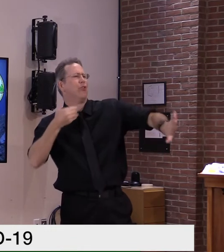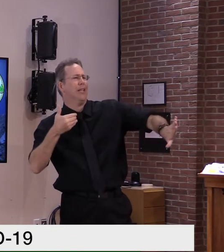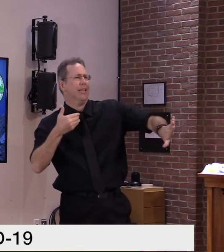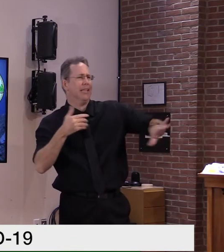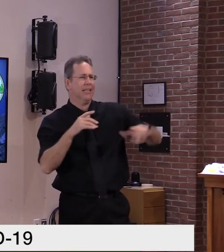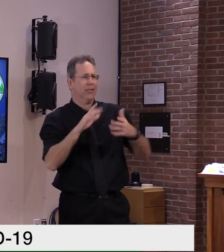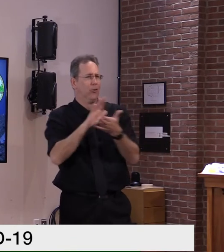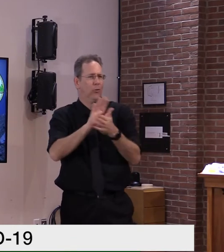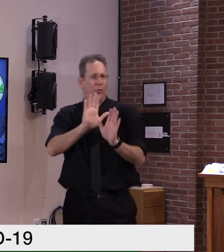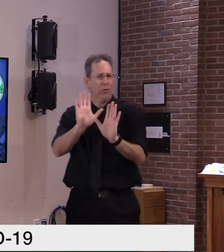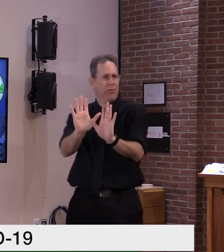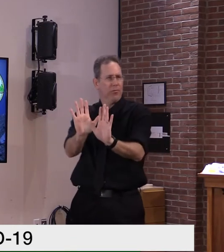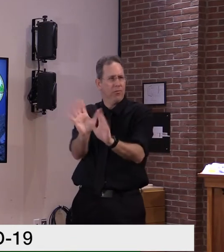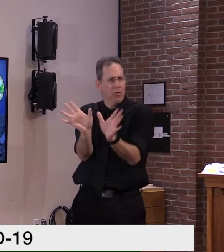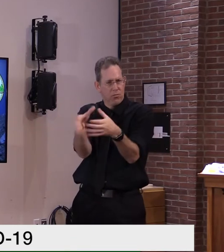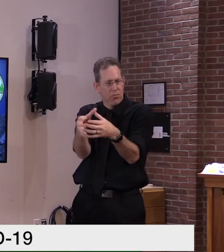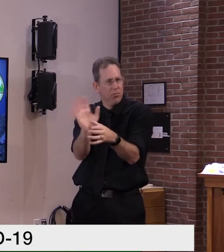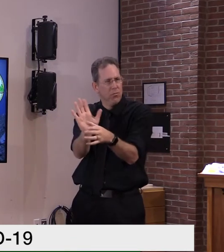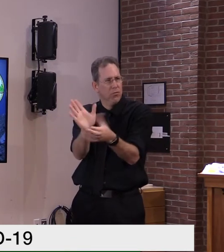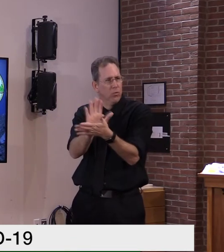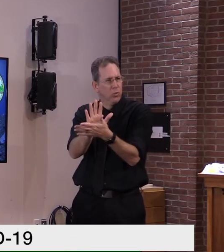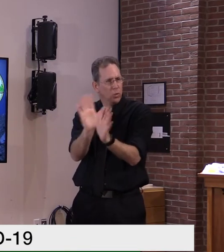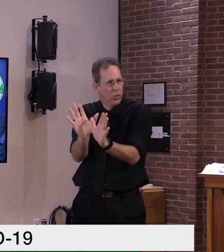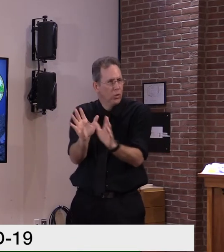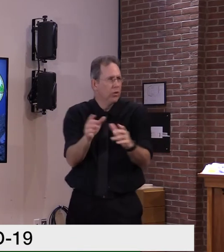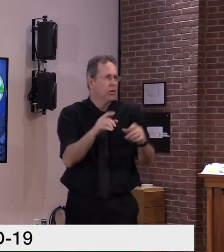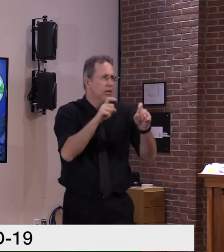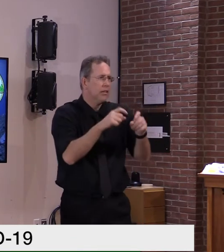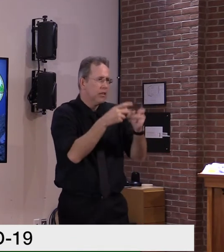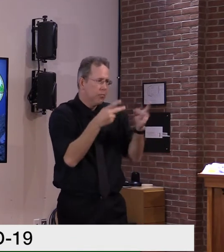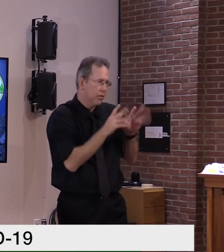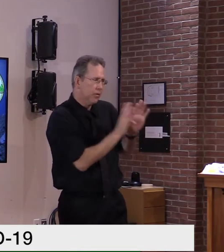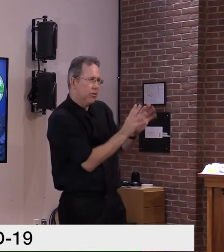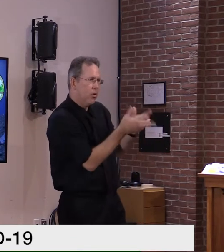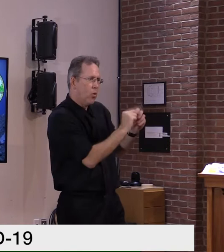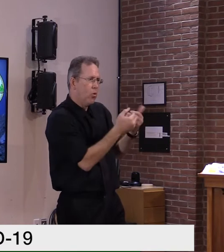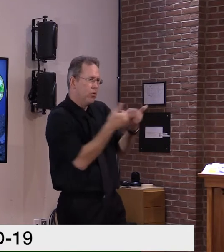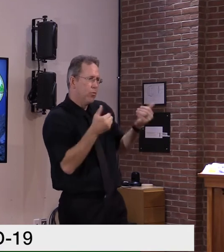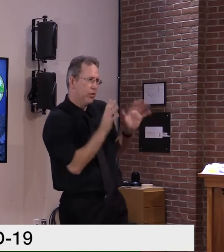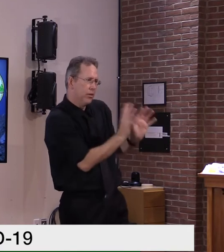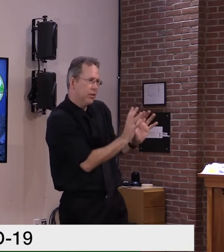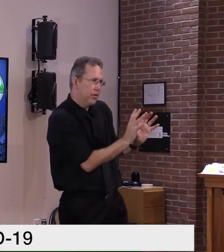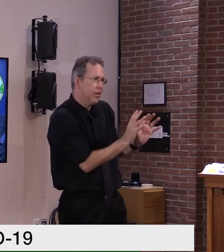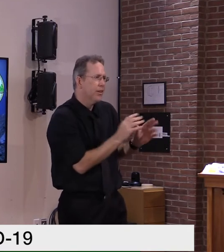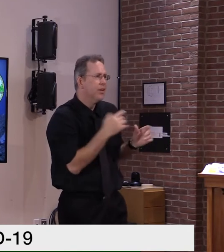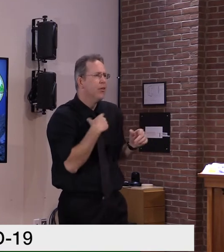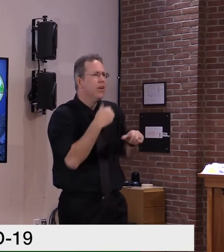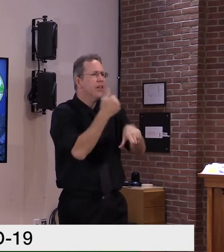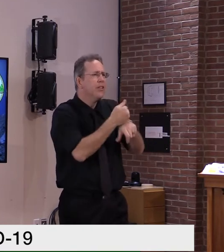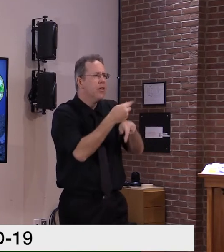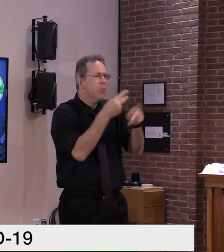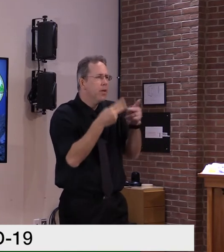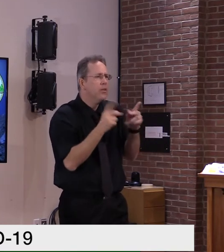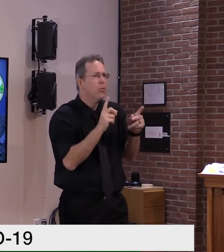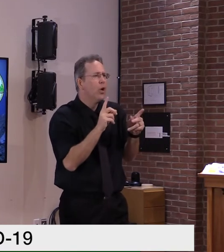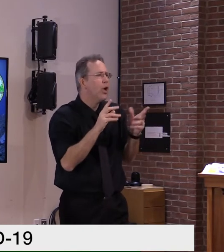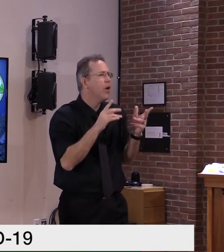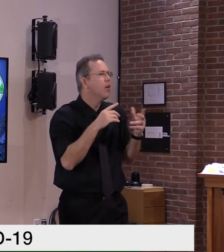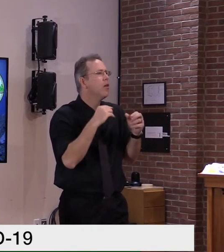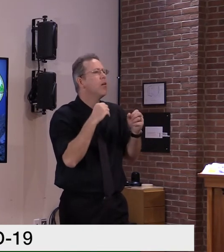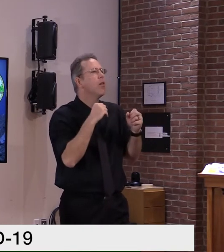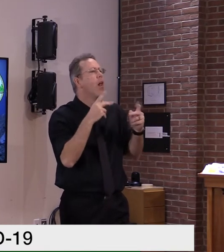traveled areas that would have a lot of foot traffic that wouldn't normally be there. So